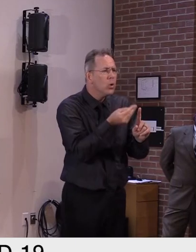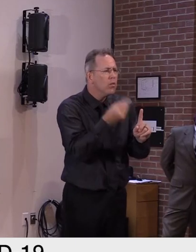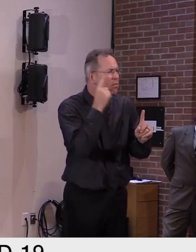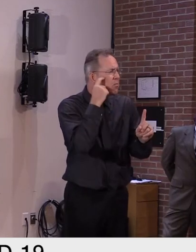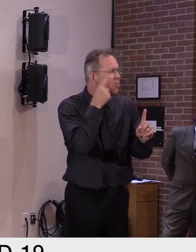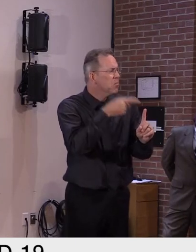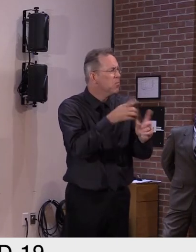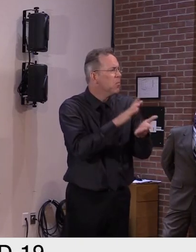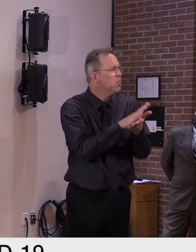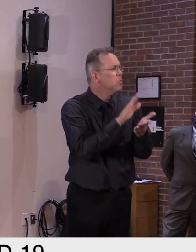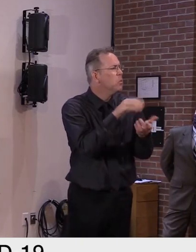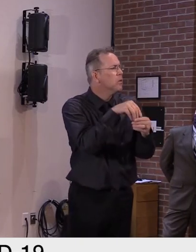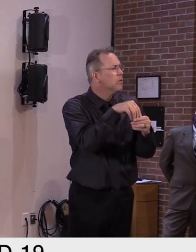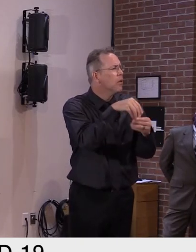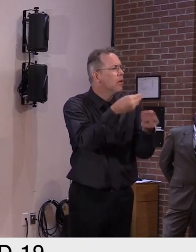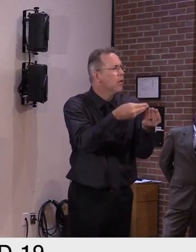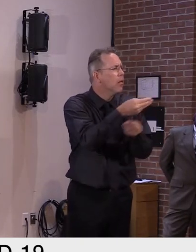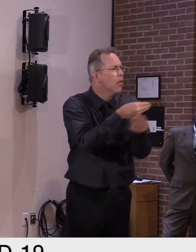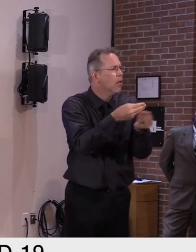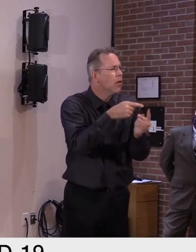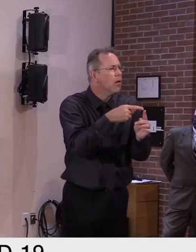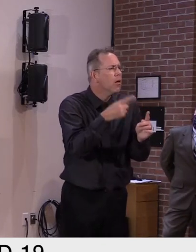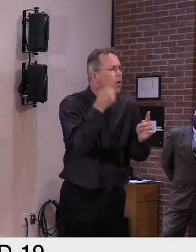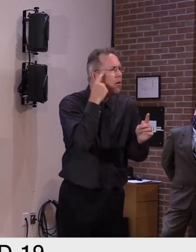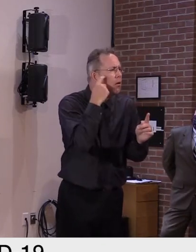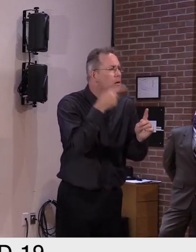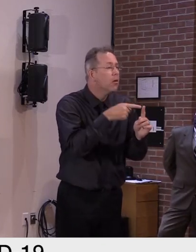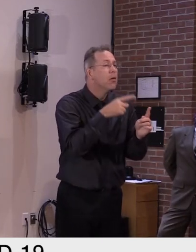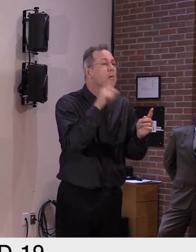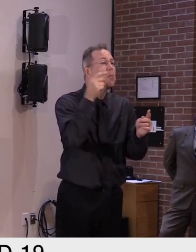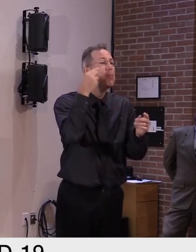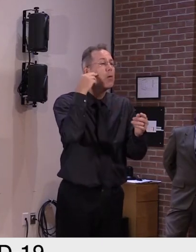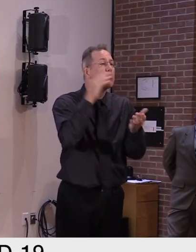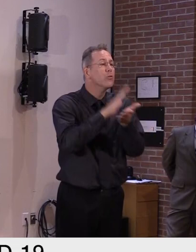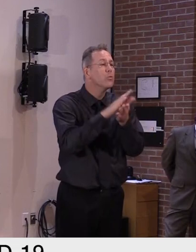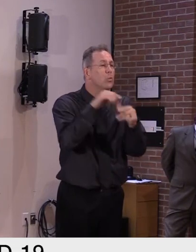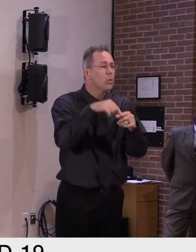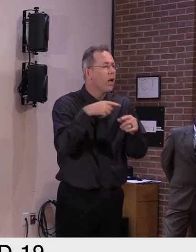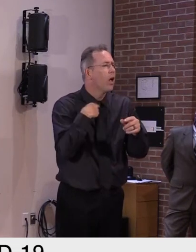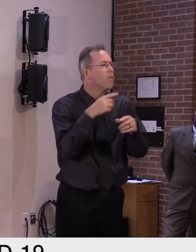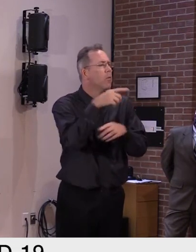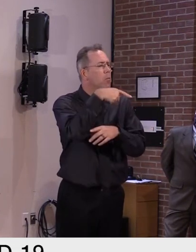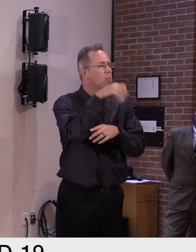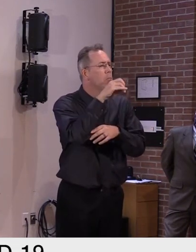in pods and with specific teachers, it was very easy to